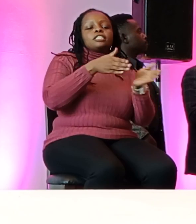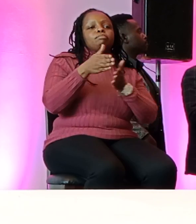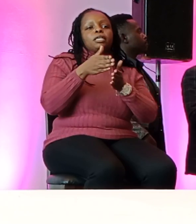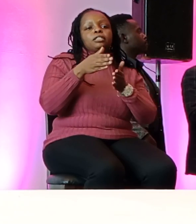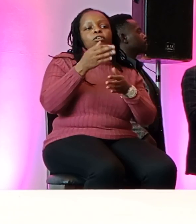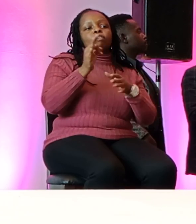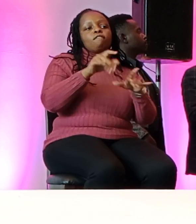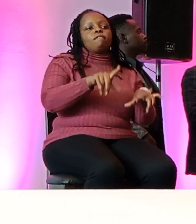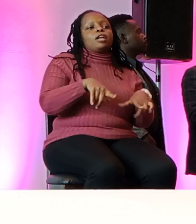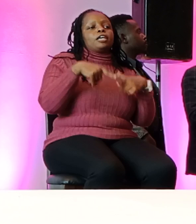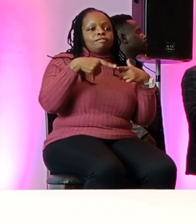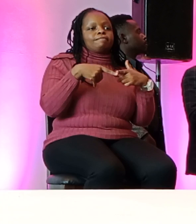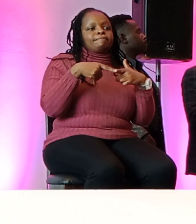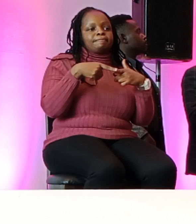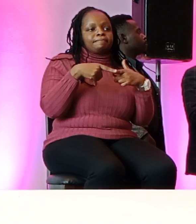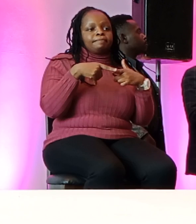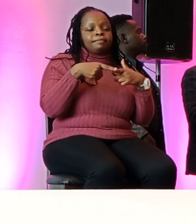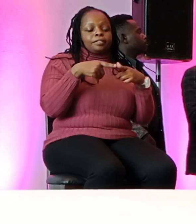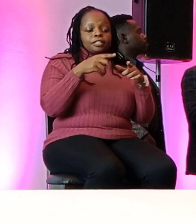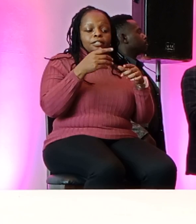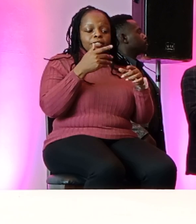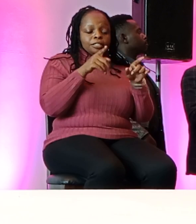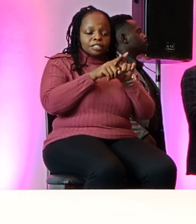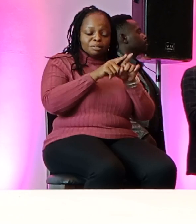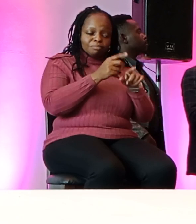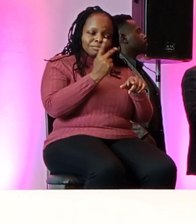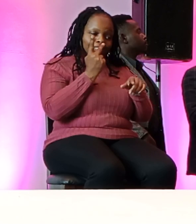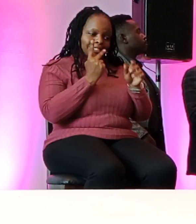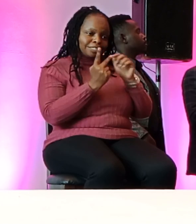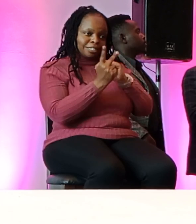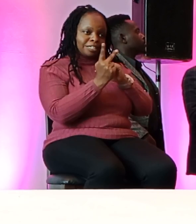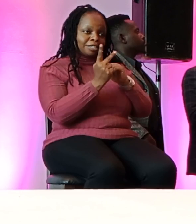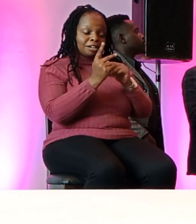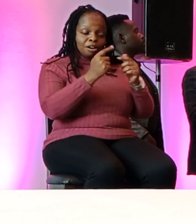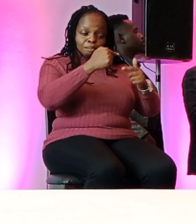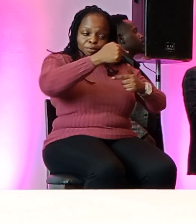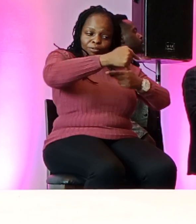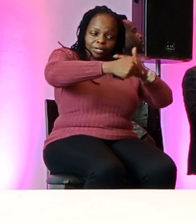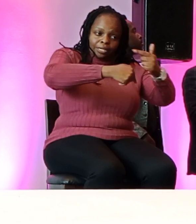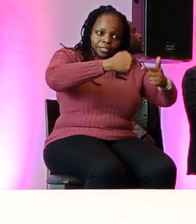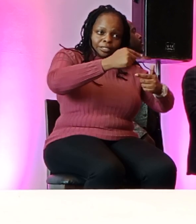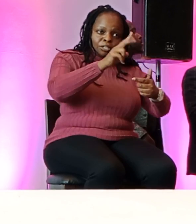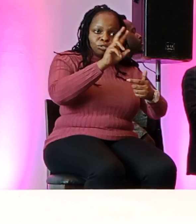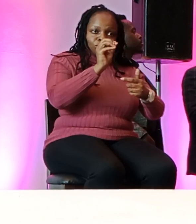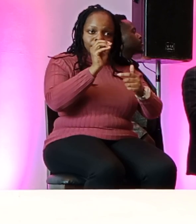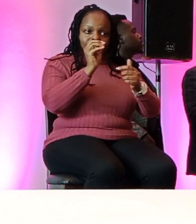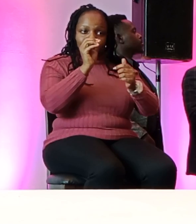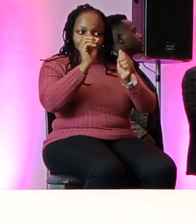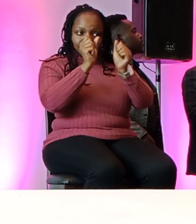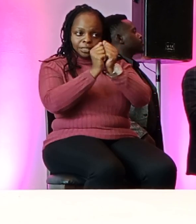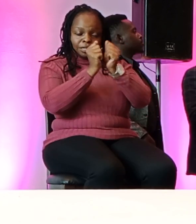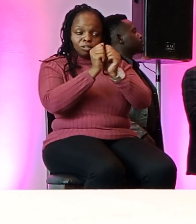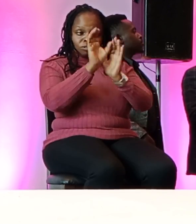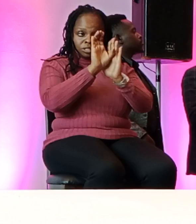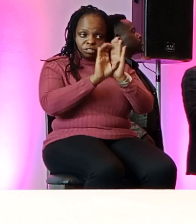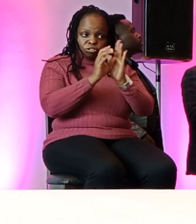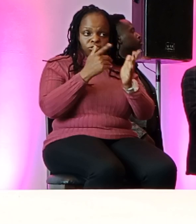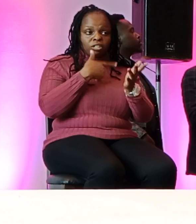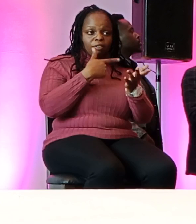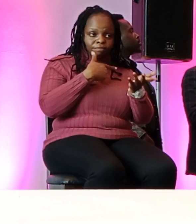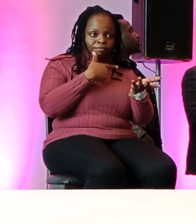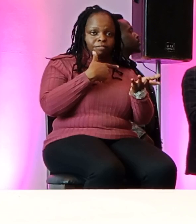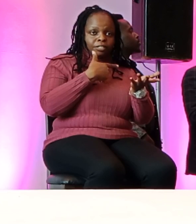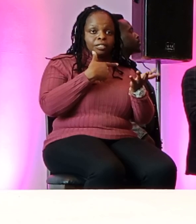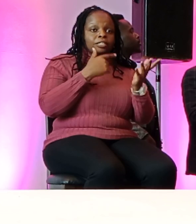our lives. We have seen the progress the 2010 Constitution has given us.